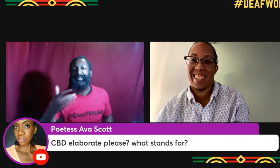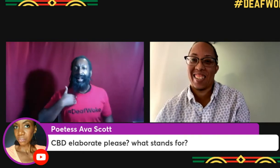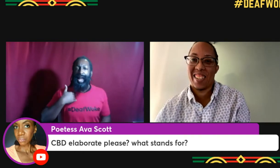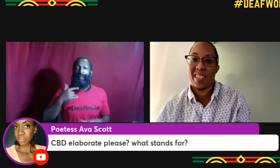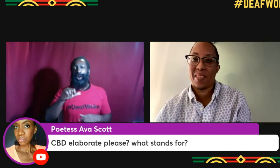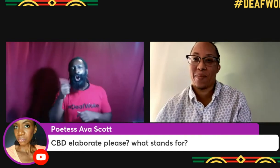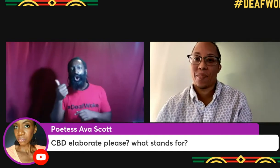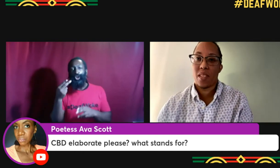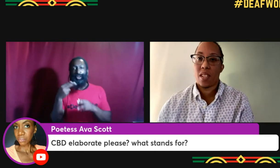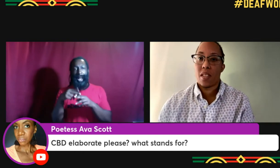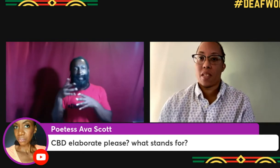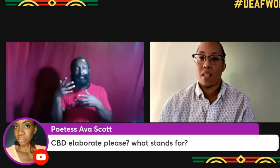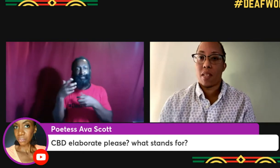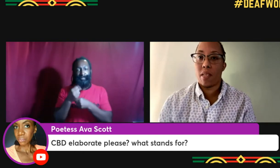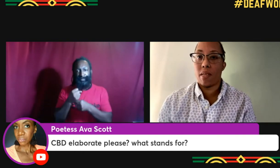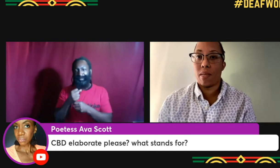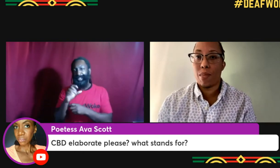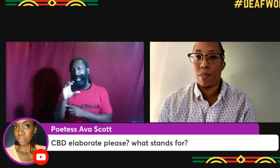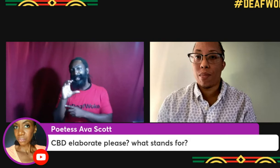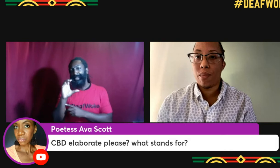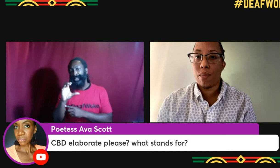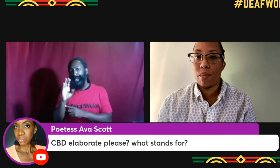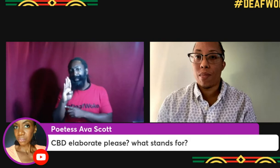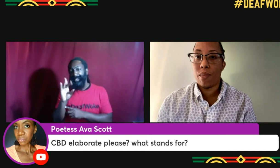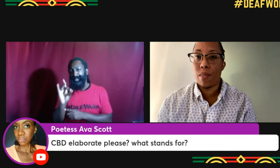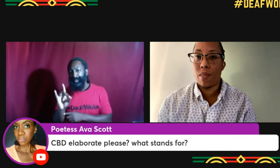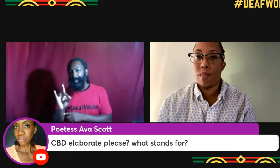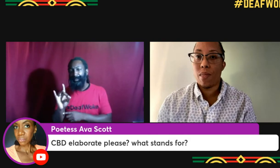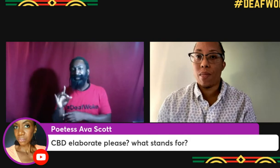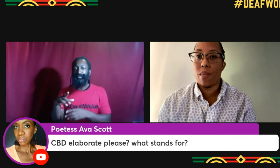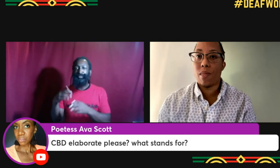that. My mind literally went blank. Thank you.